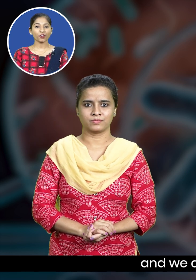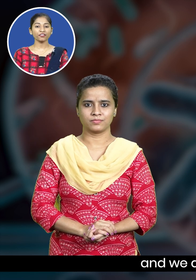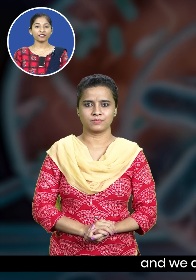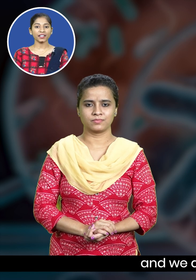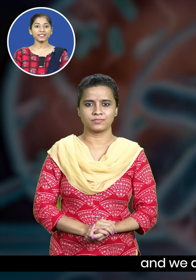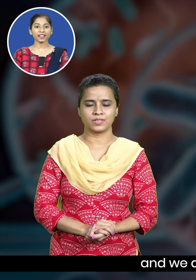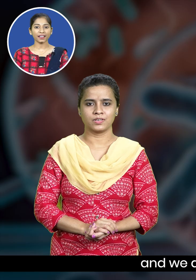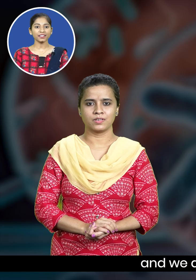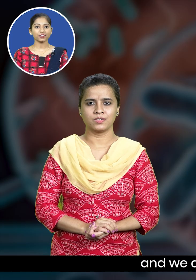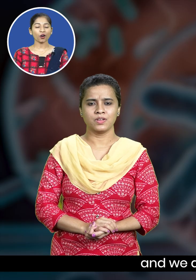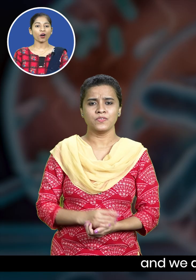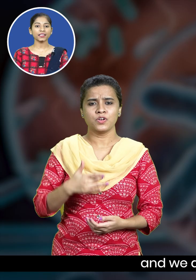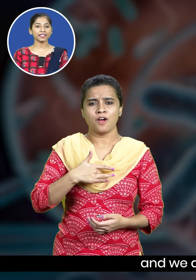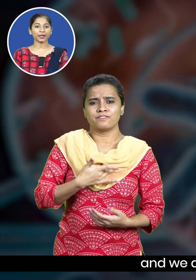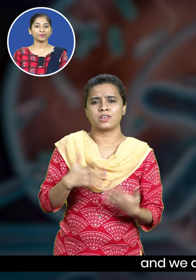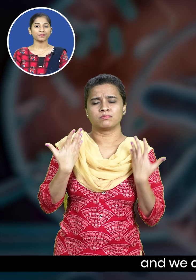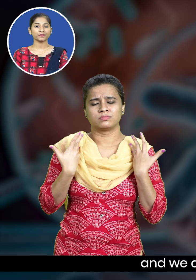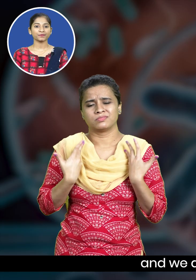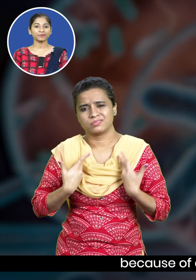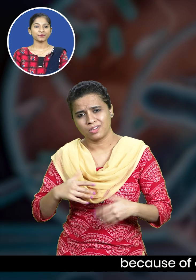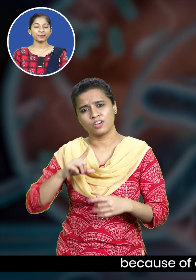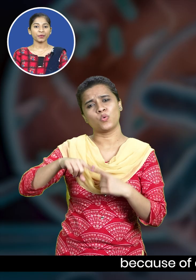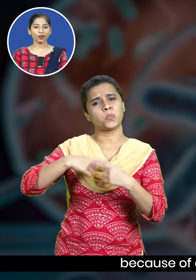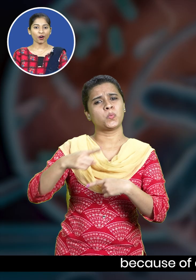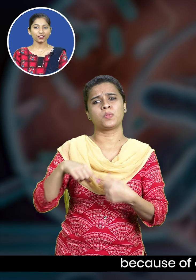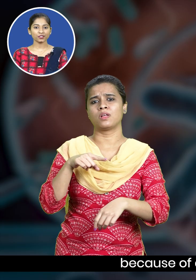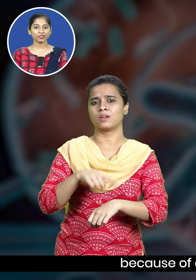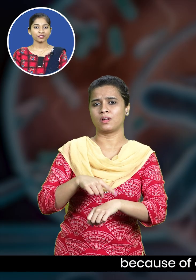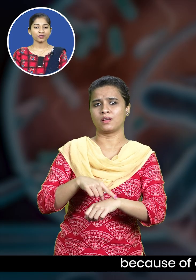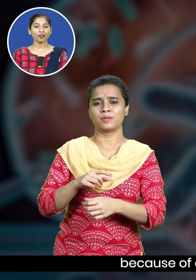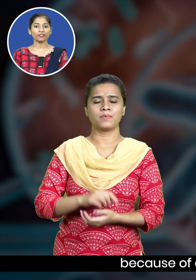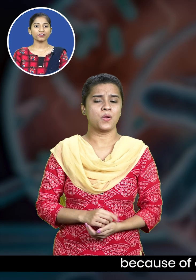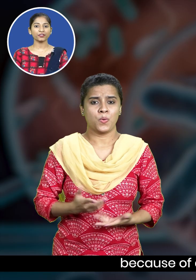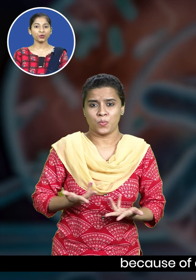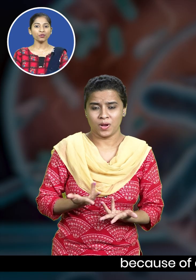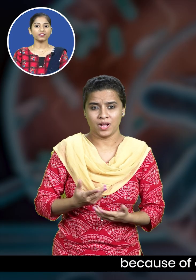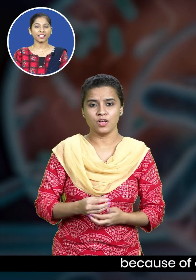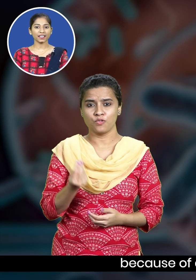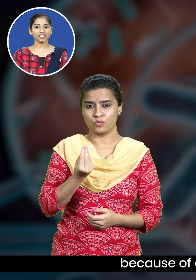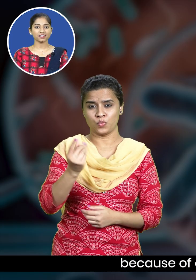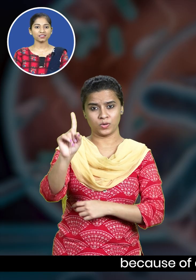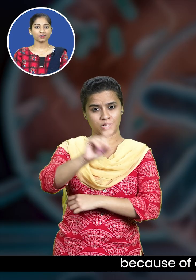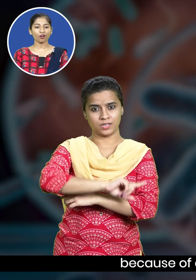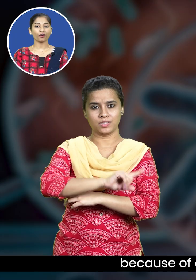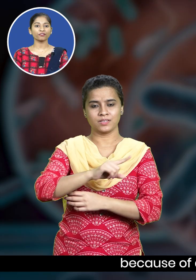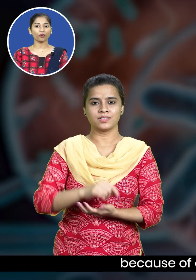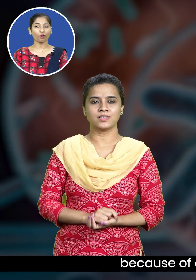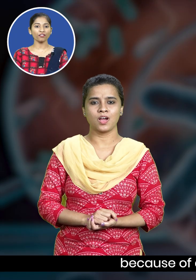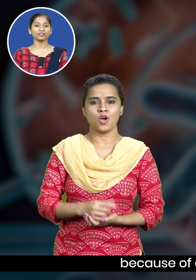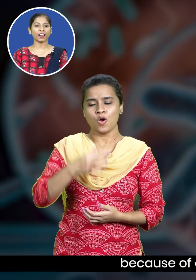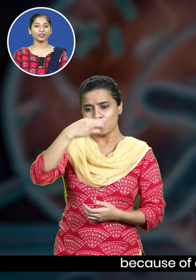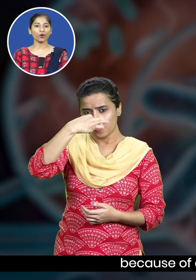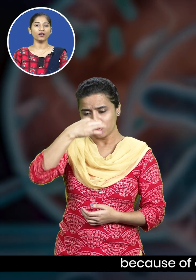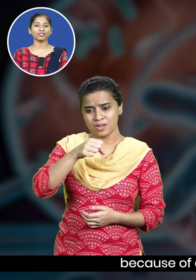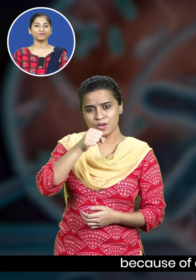We do not feel tired all the time because of a few days of